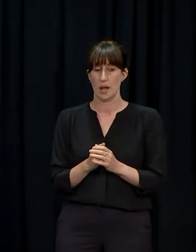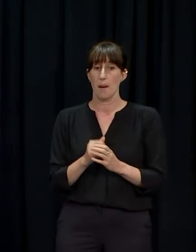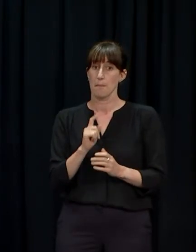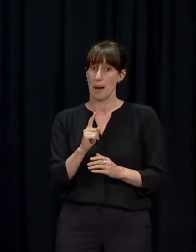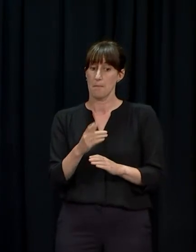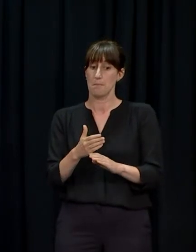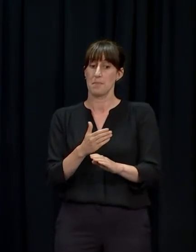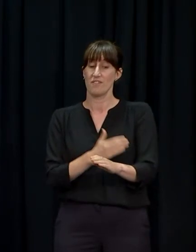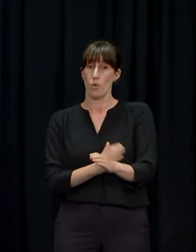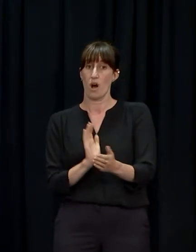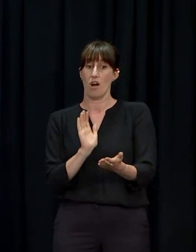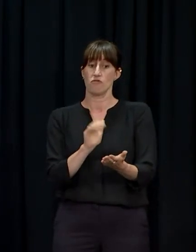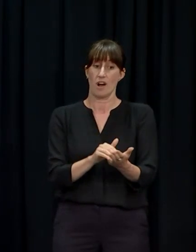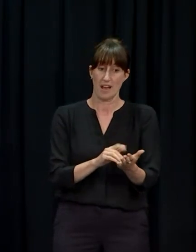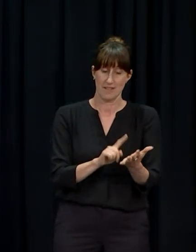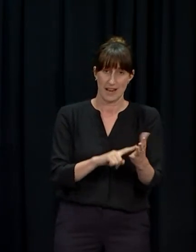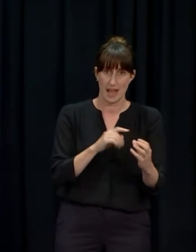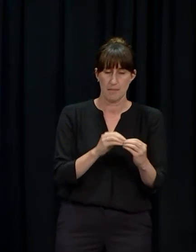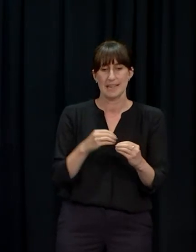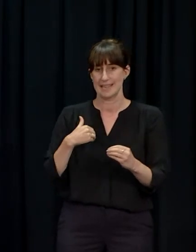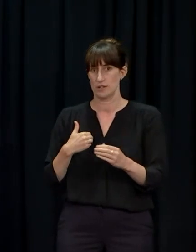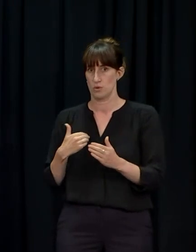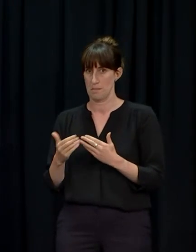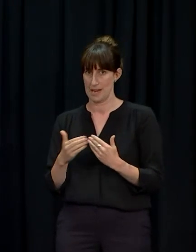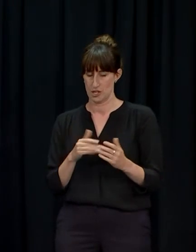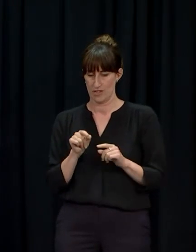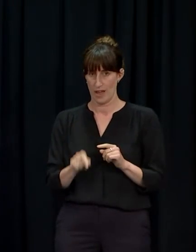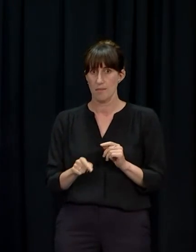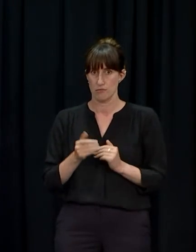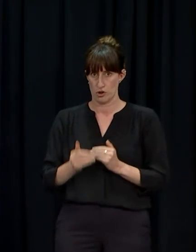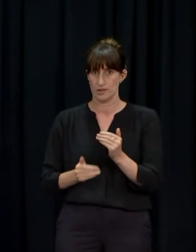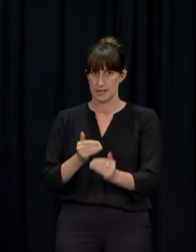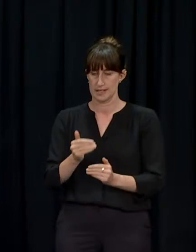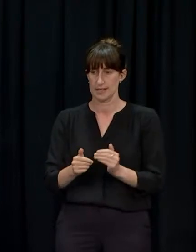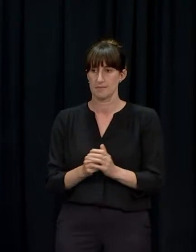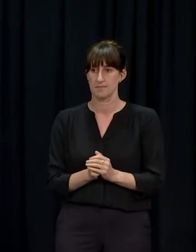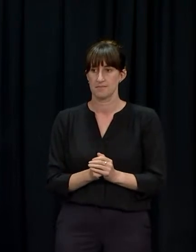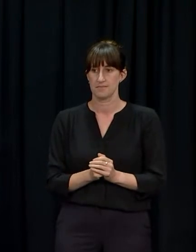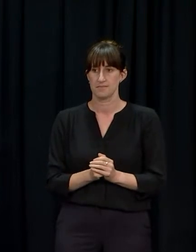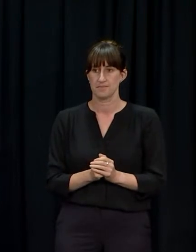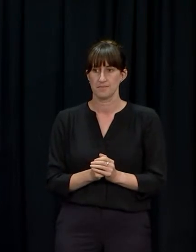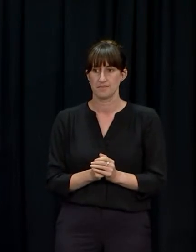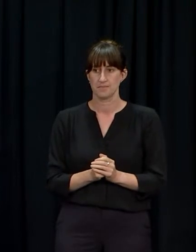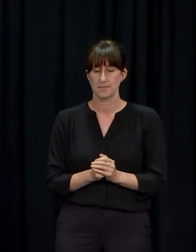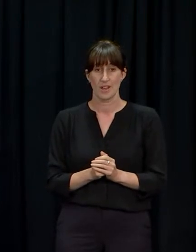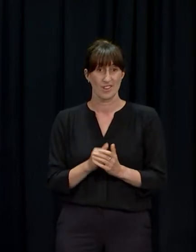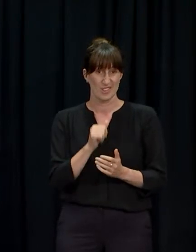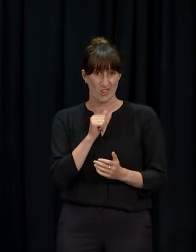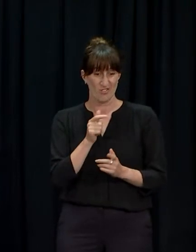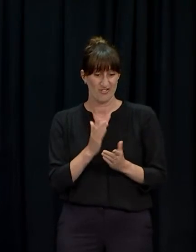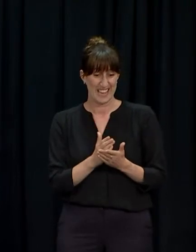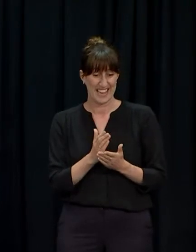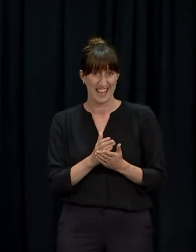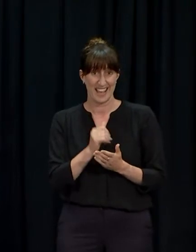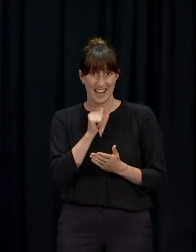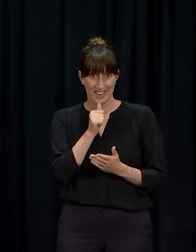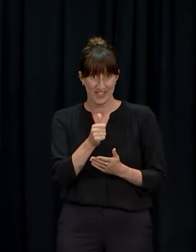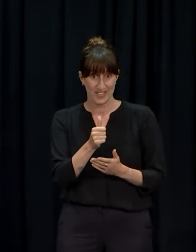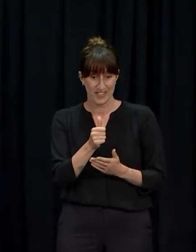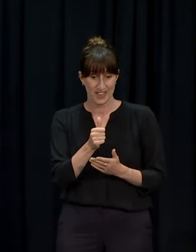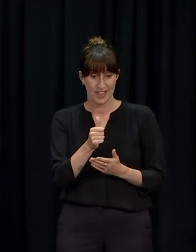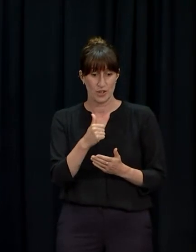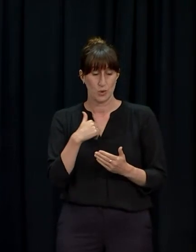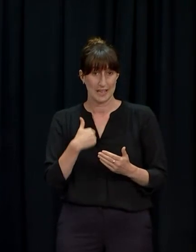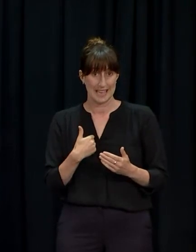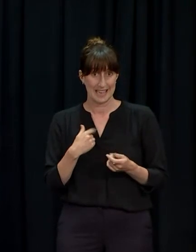for the lab. So that means that follow the indications for whether or not you need a COVID test. If you've got symptoms,